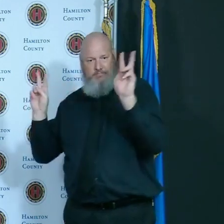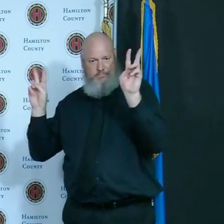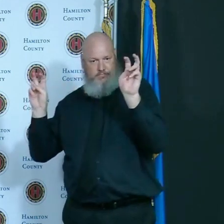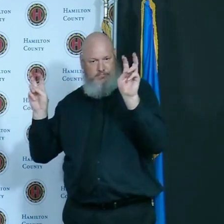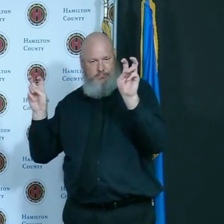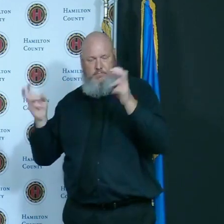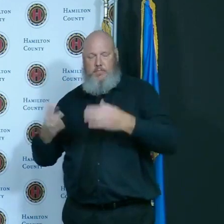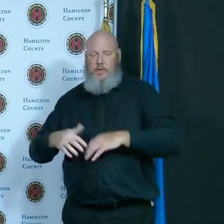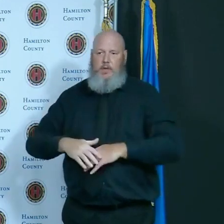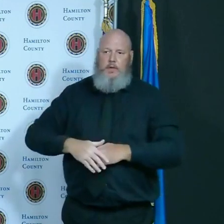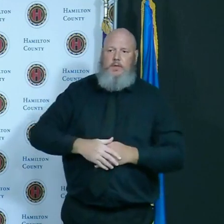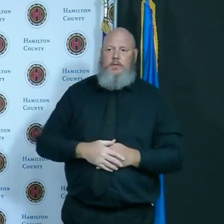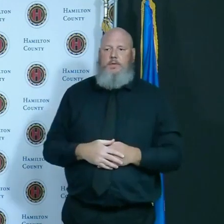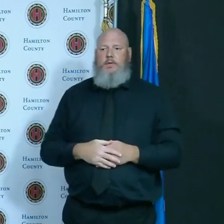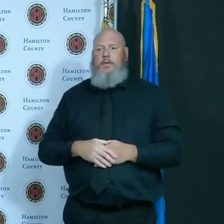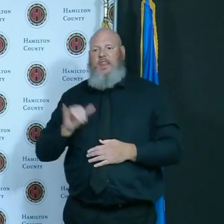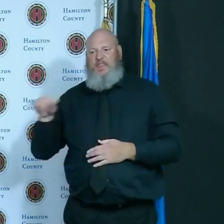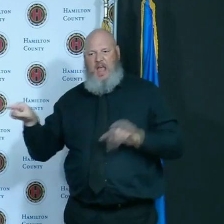of the